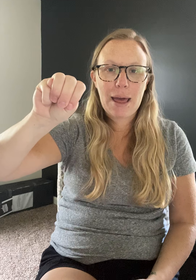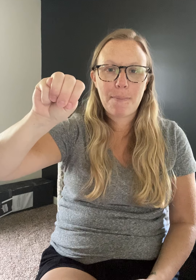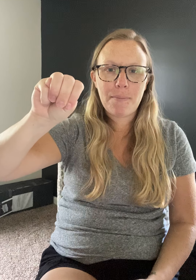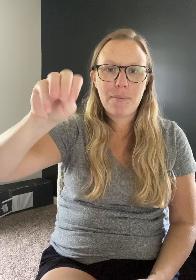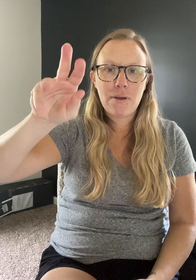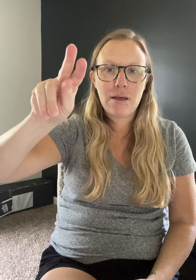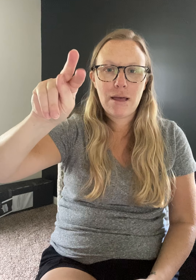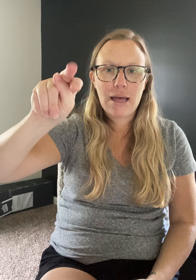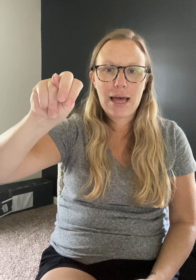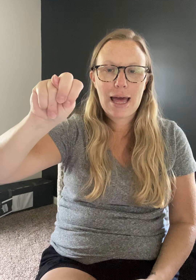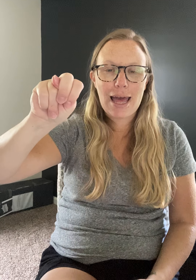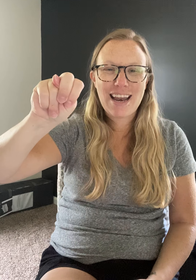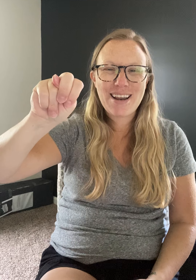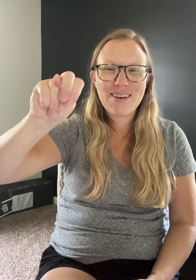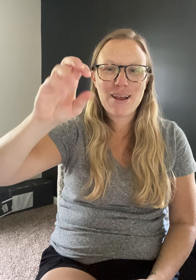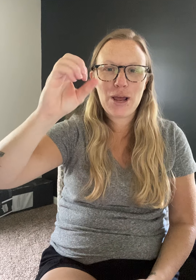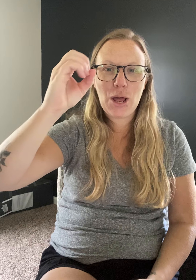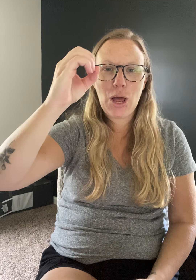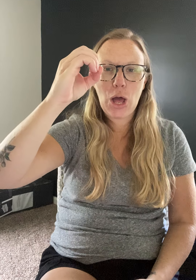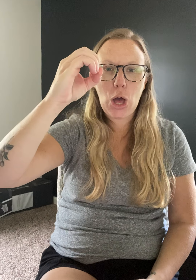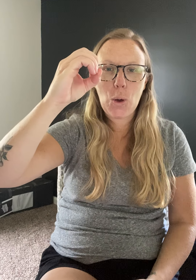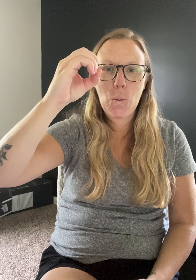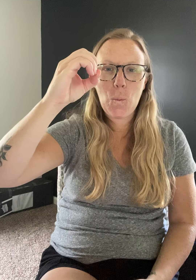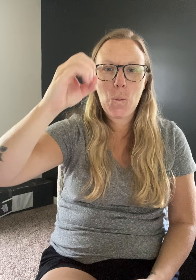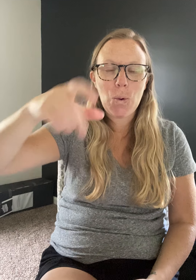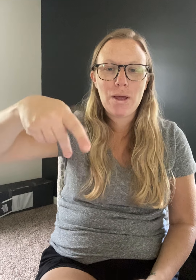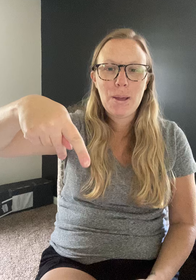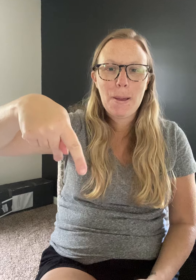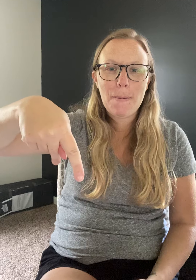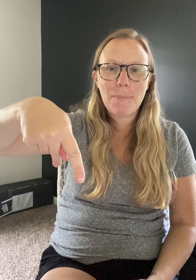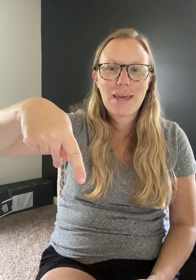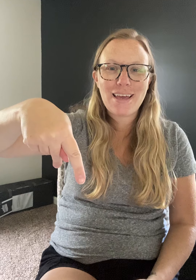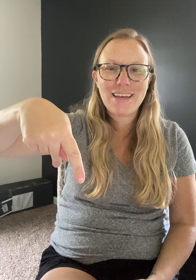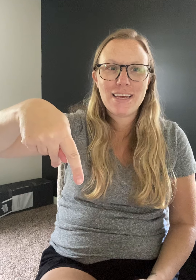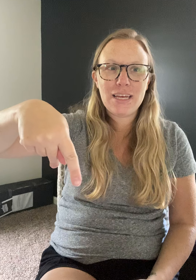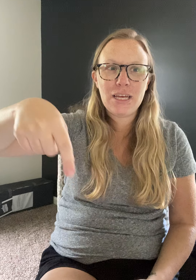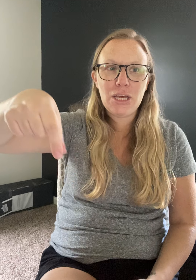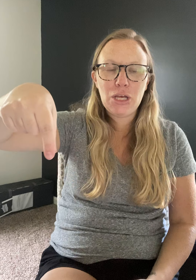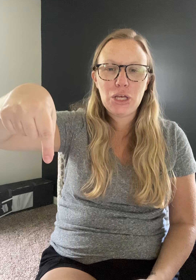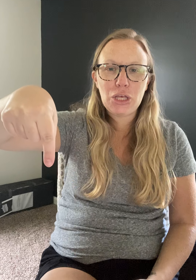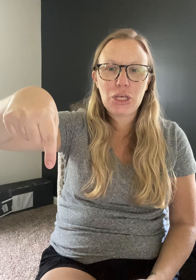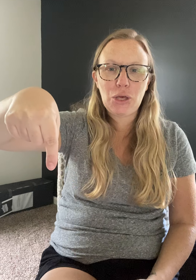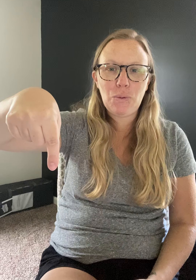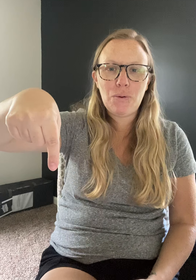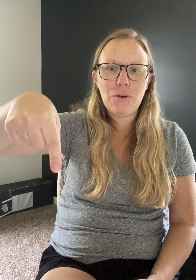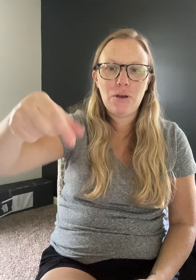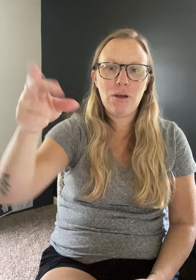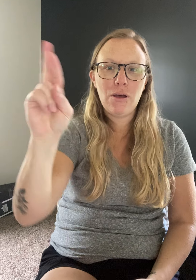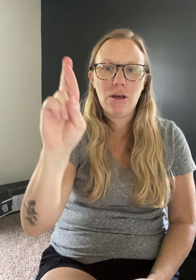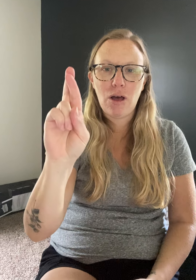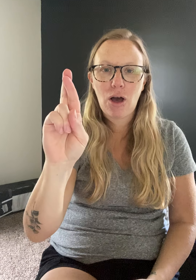M, N, O, P, Q,